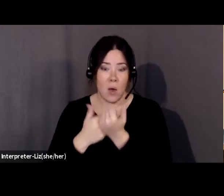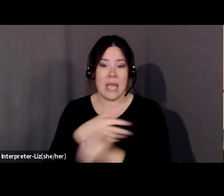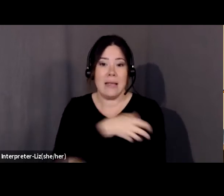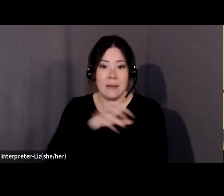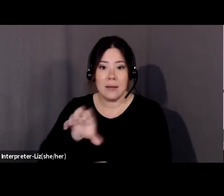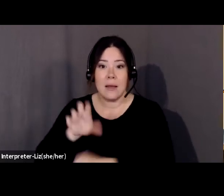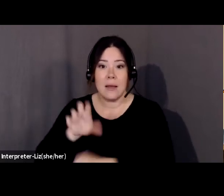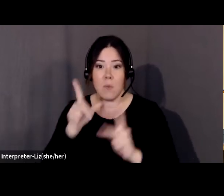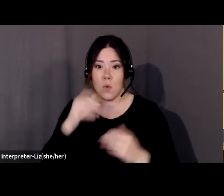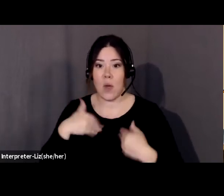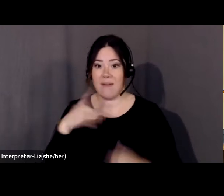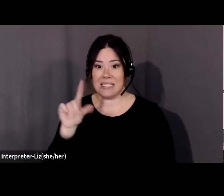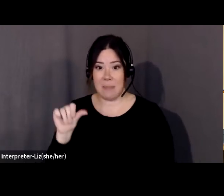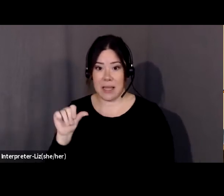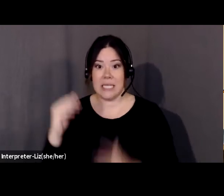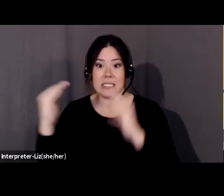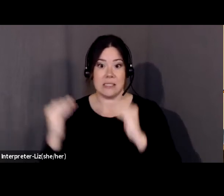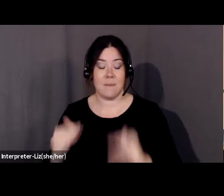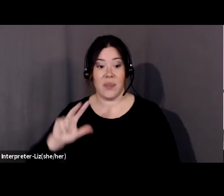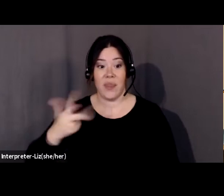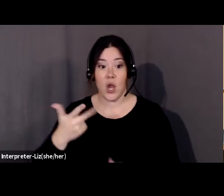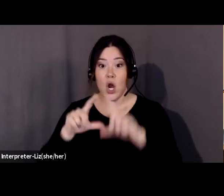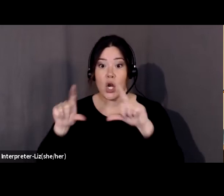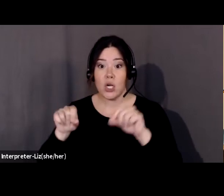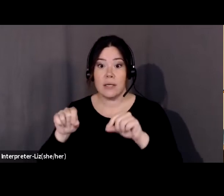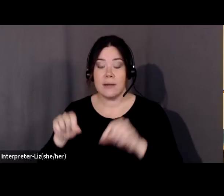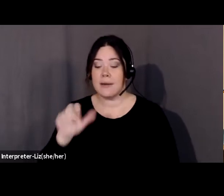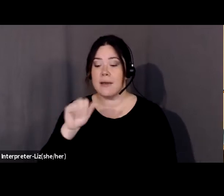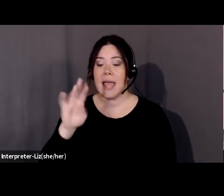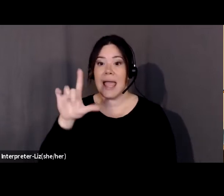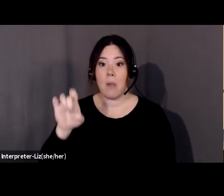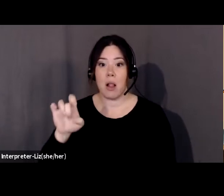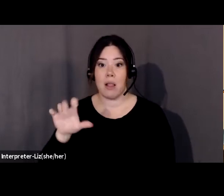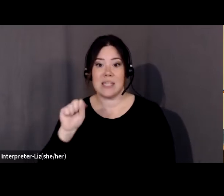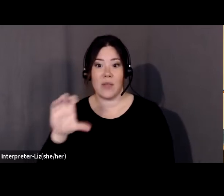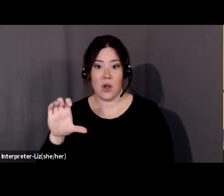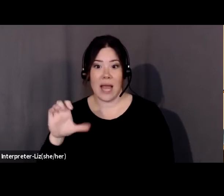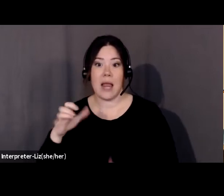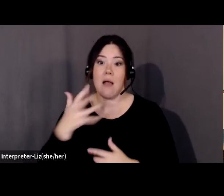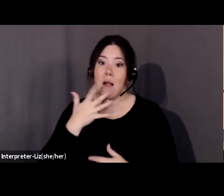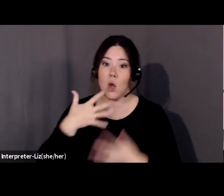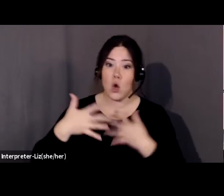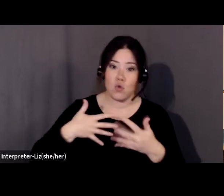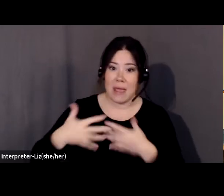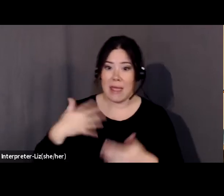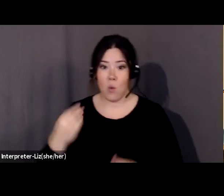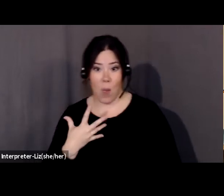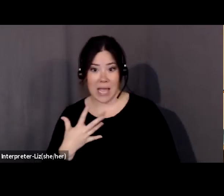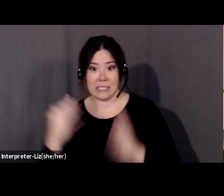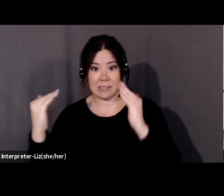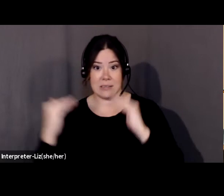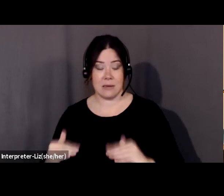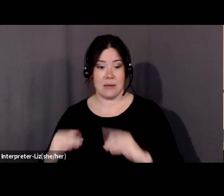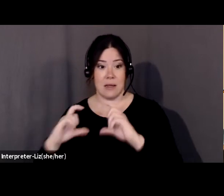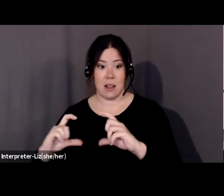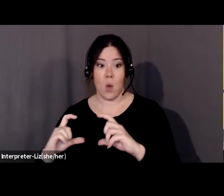The third logo is the Able South Carolina logo in gray and white. And the final logo, which will be